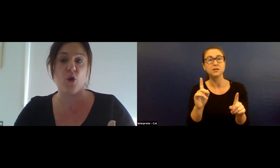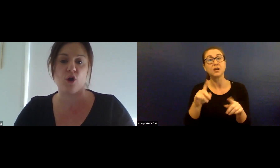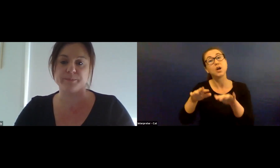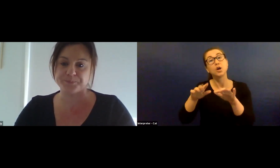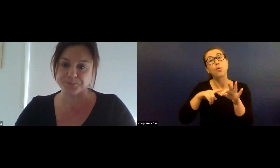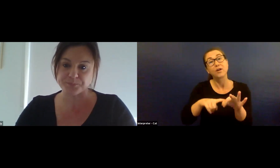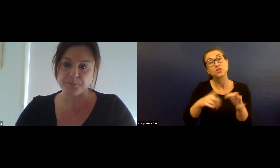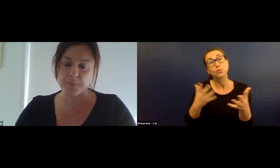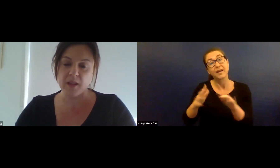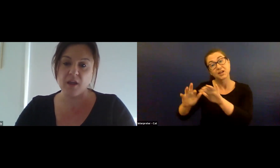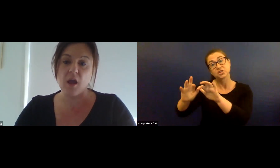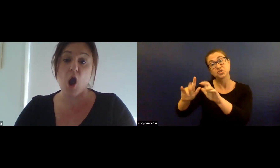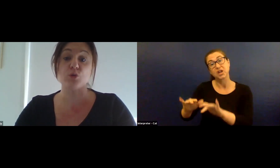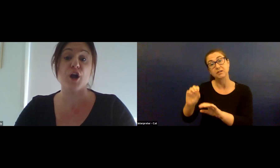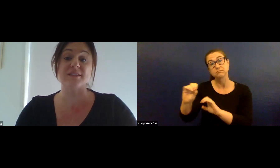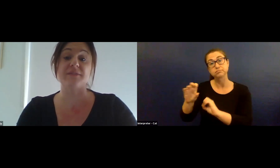go along.